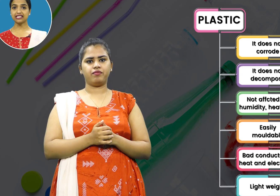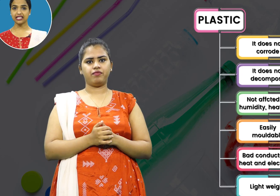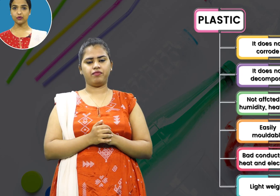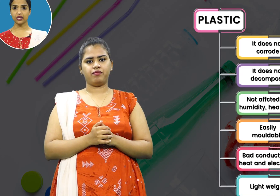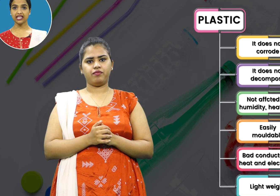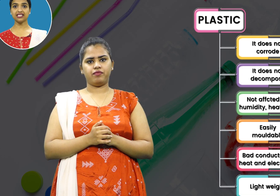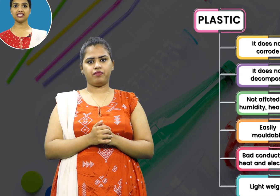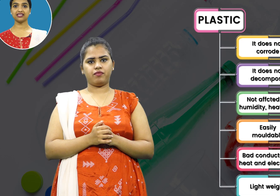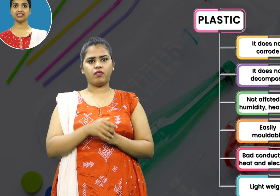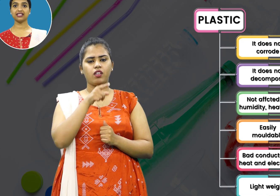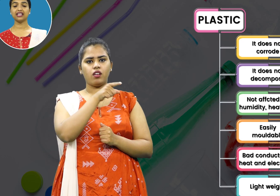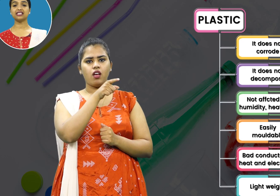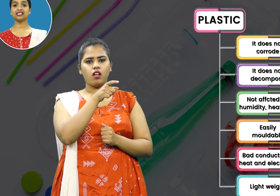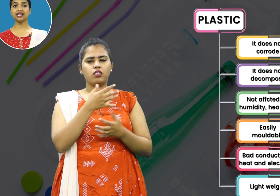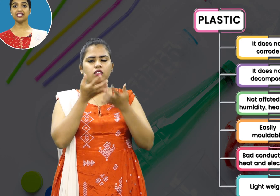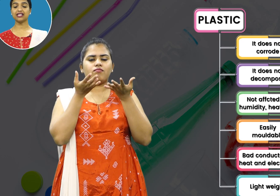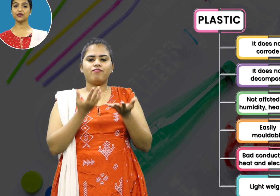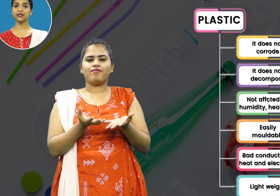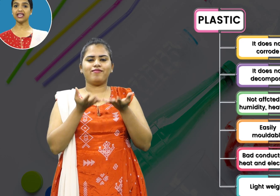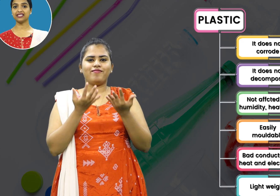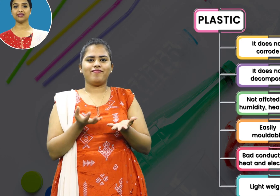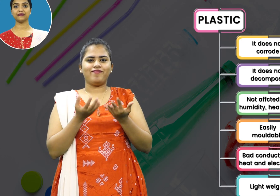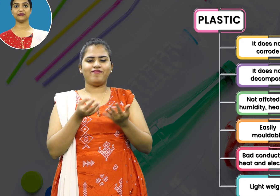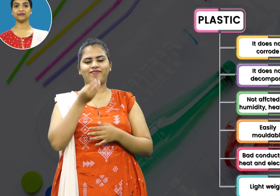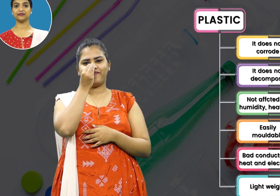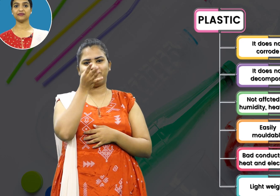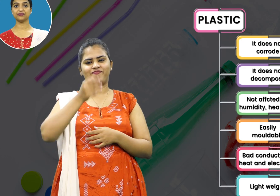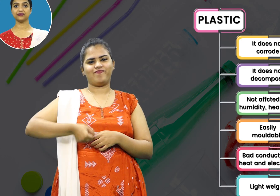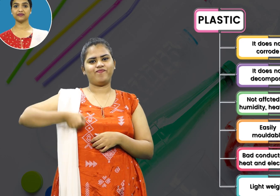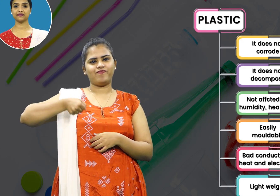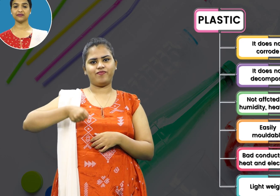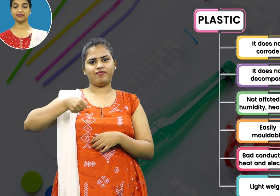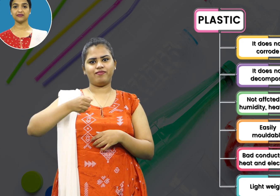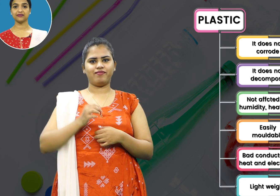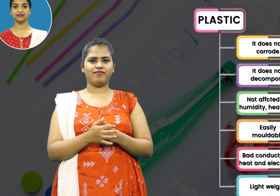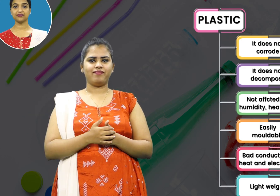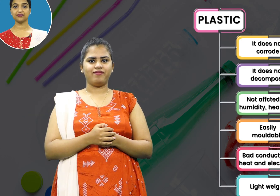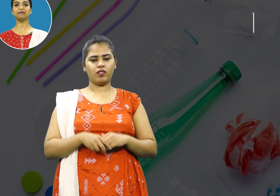Being light in weight, it is easy to carry.